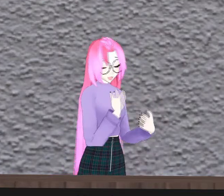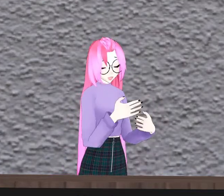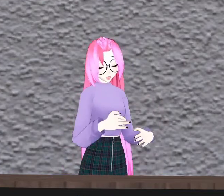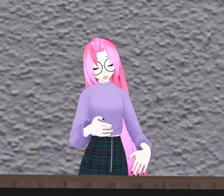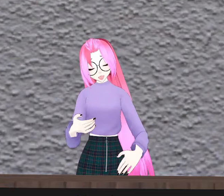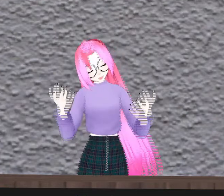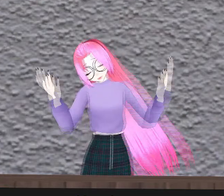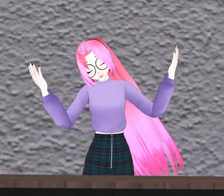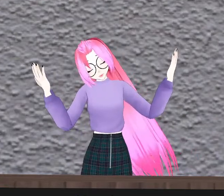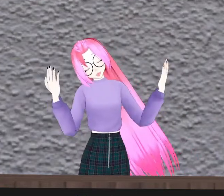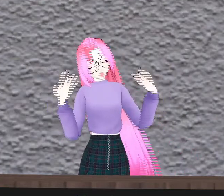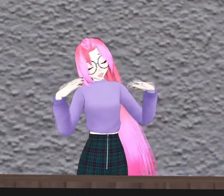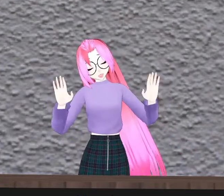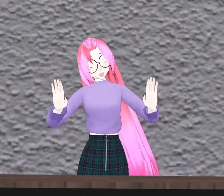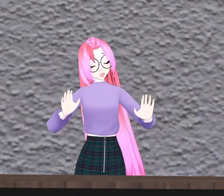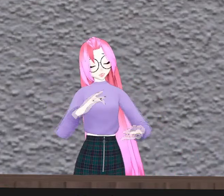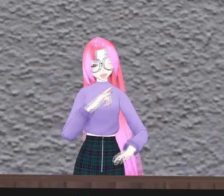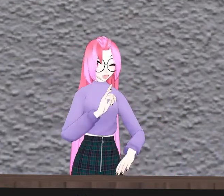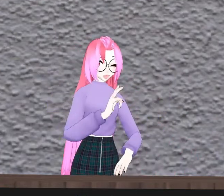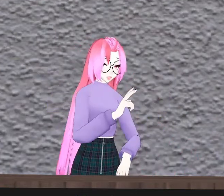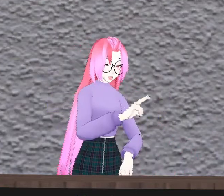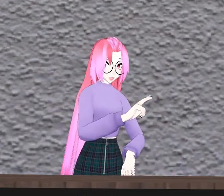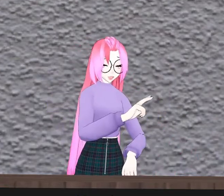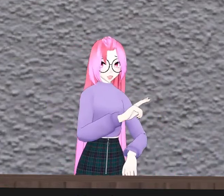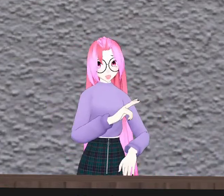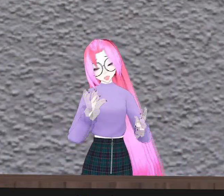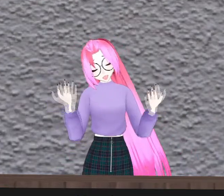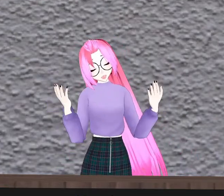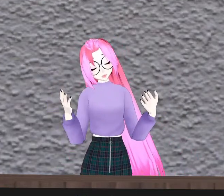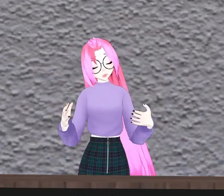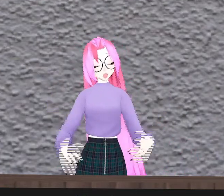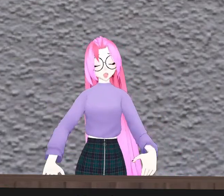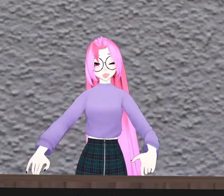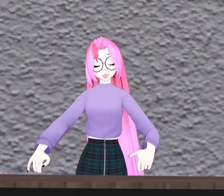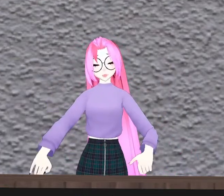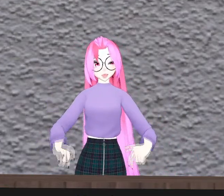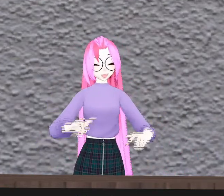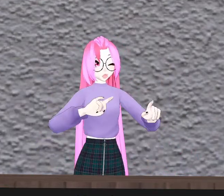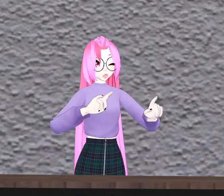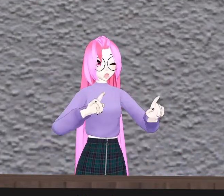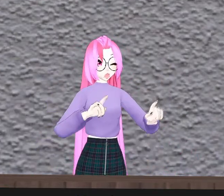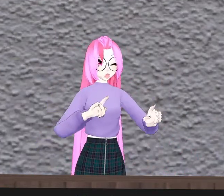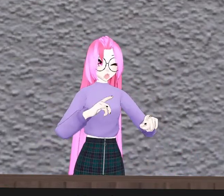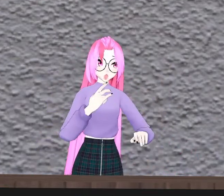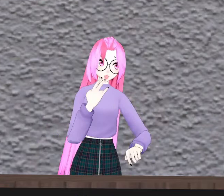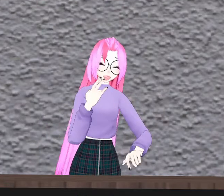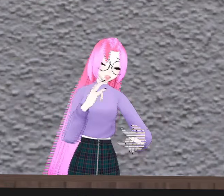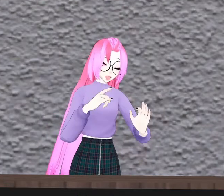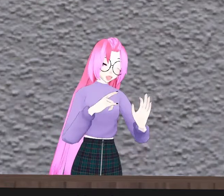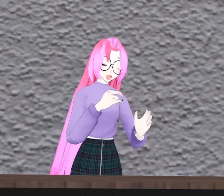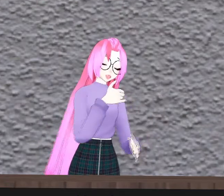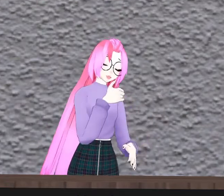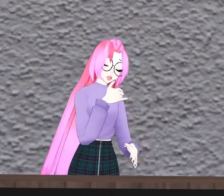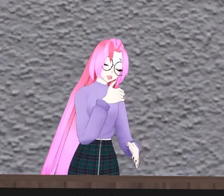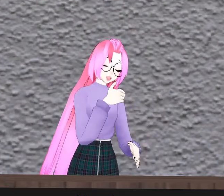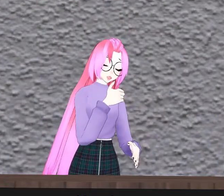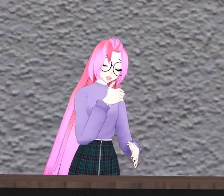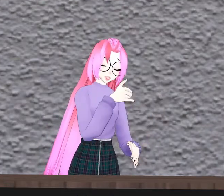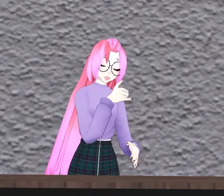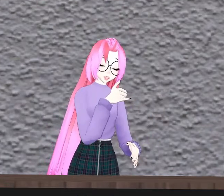good? Like, I don't care. If somebody's staring at me, I don't care. But you could usually tell if it's a private conversation,